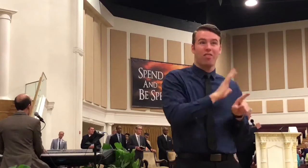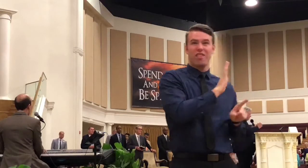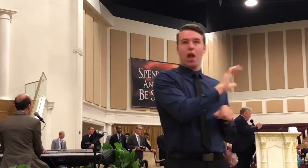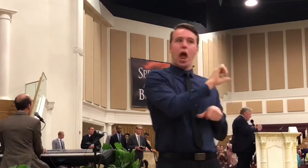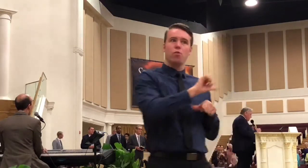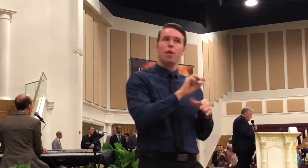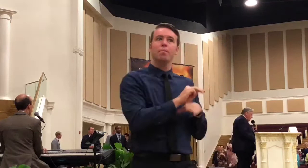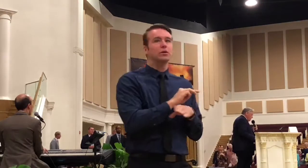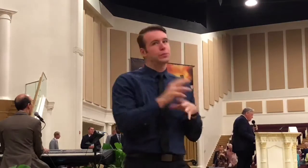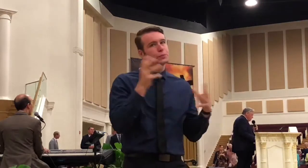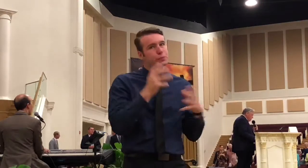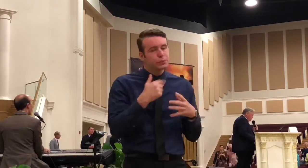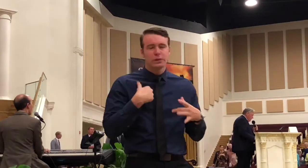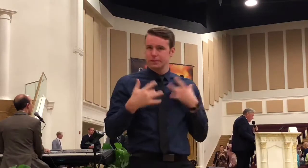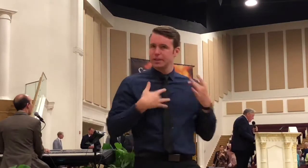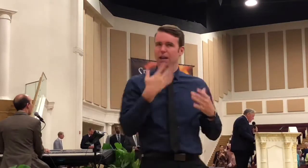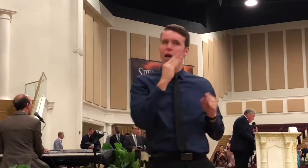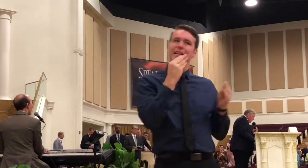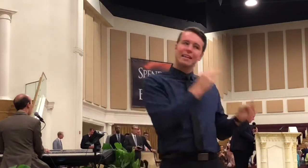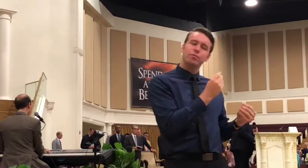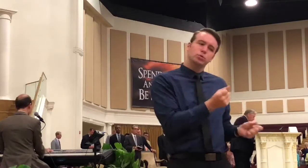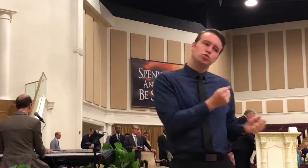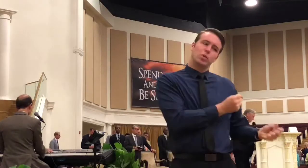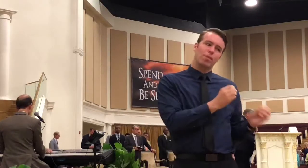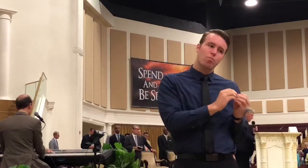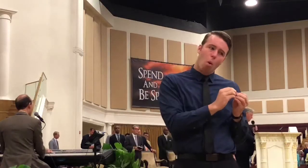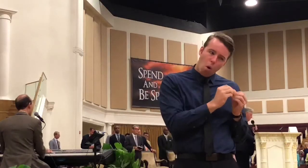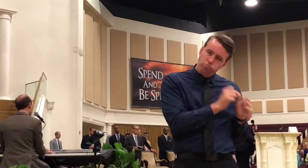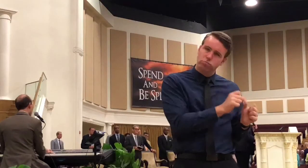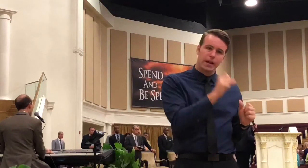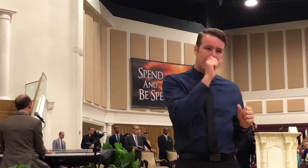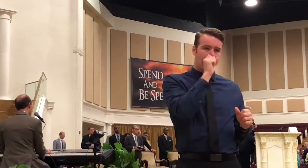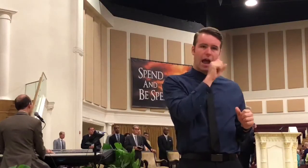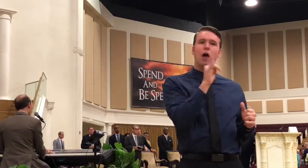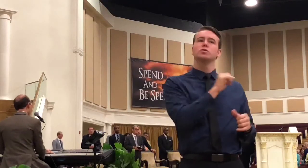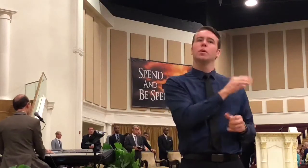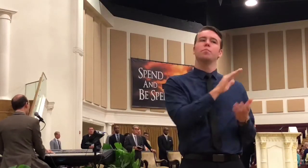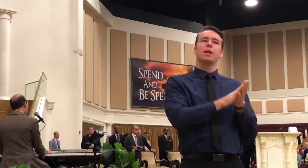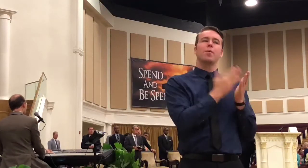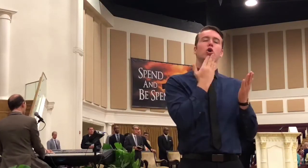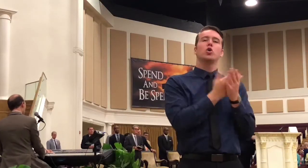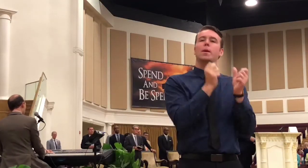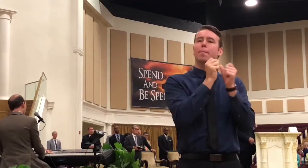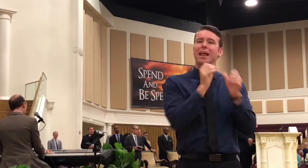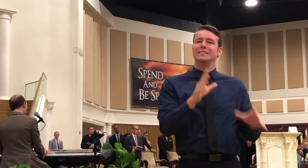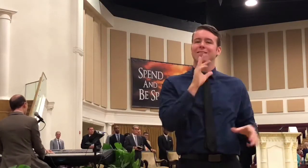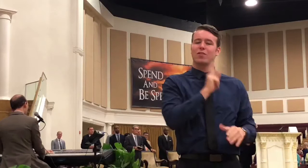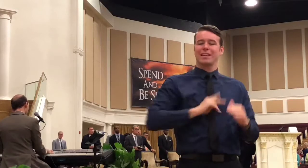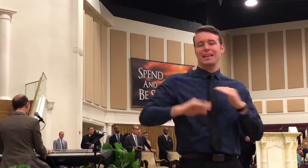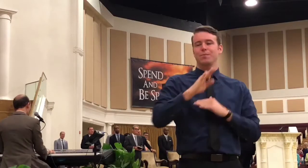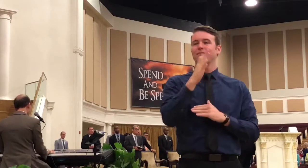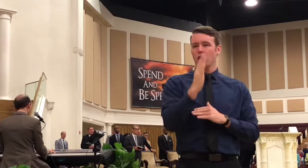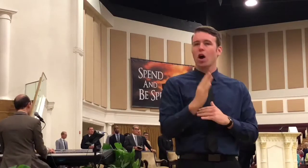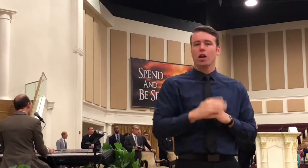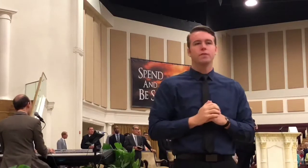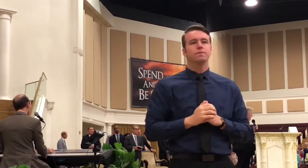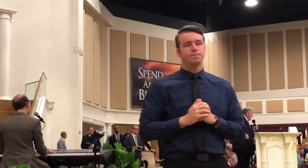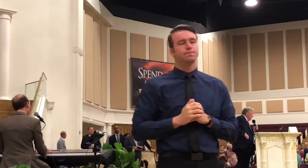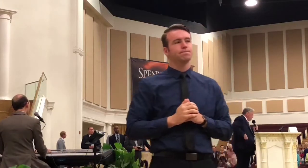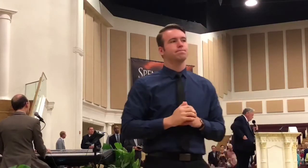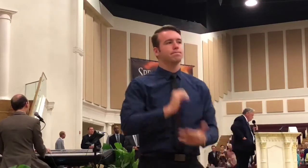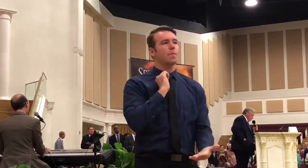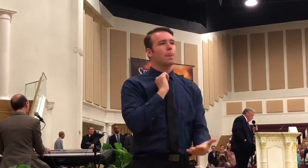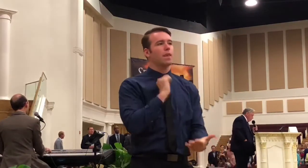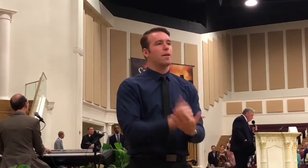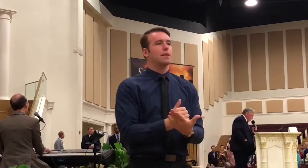God continue to give him strength and continue to be a great blessing to the kingdom of God.